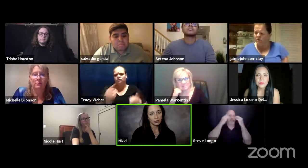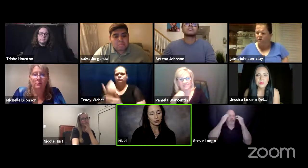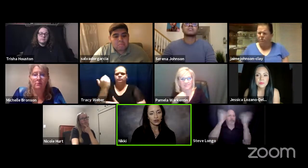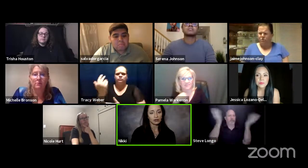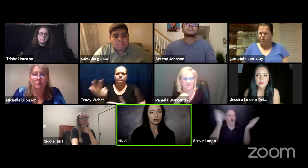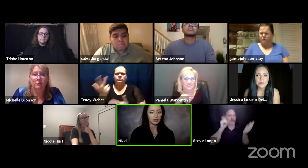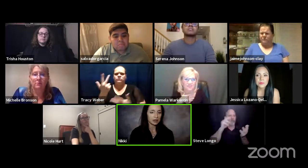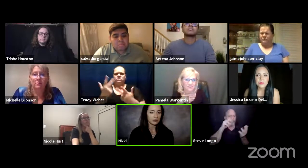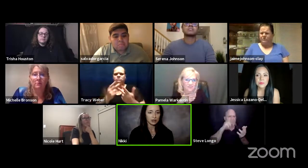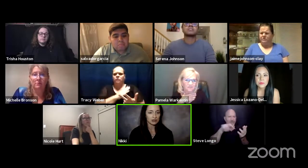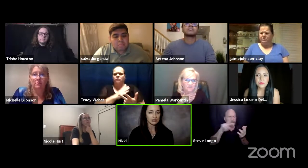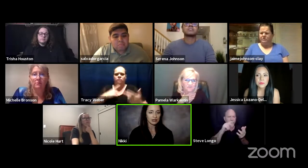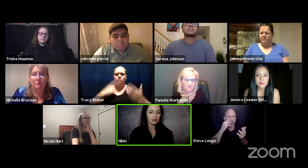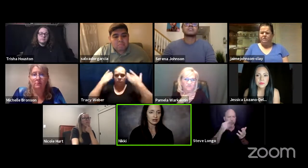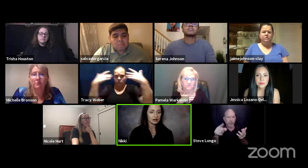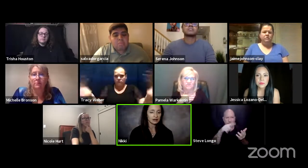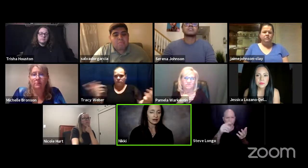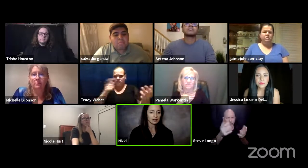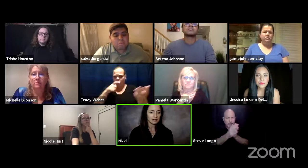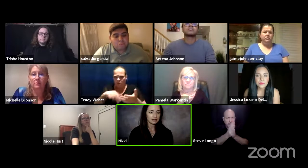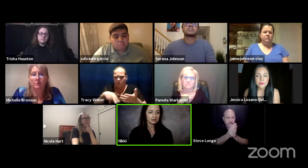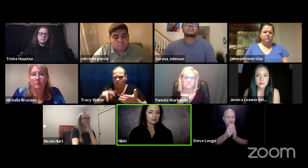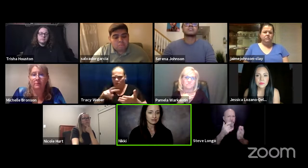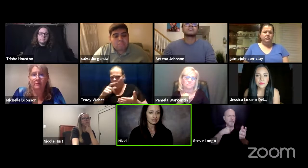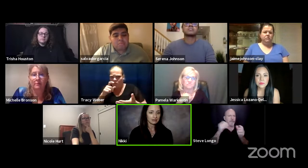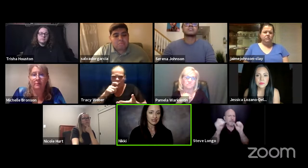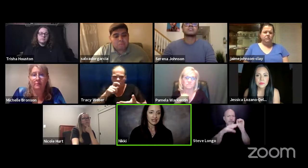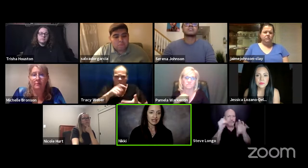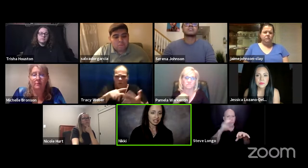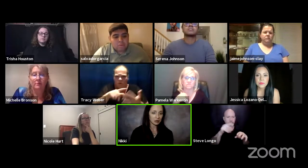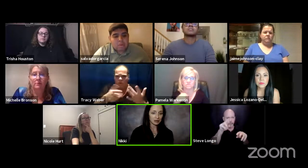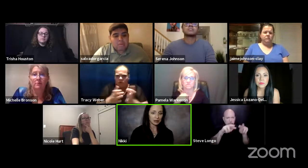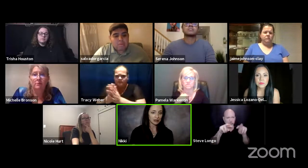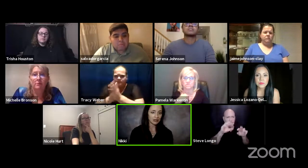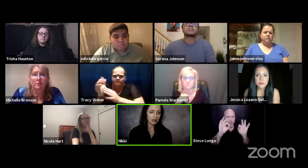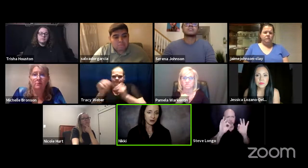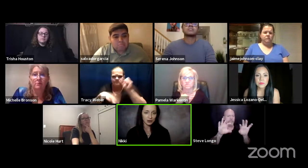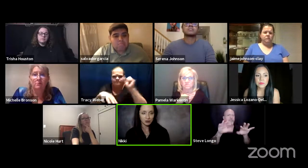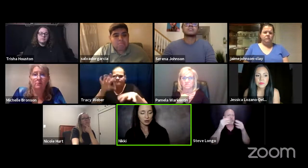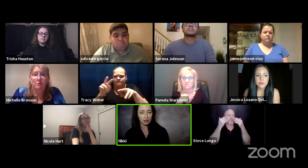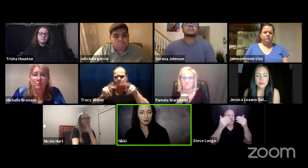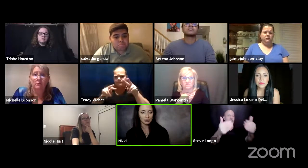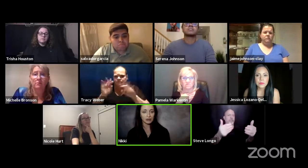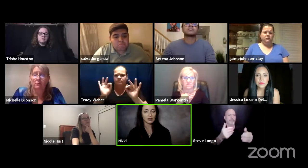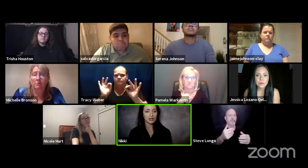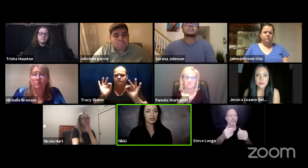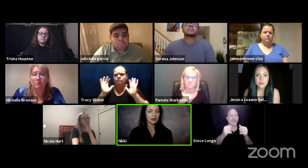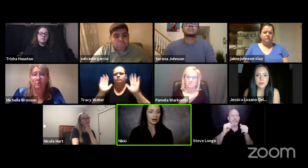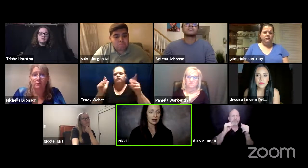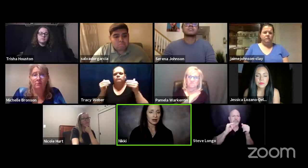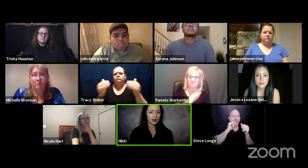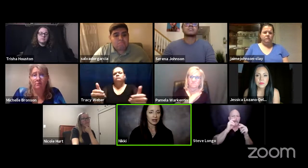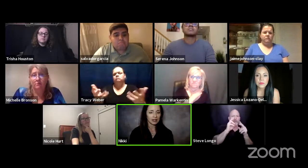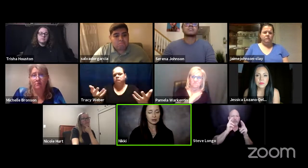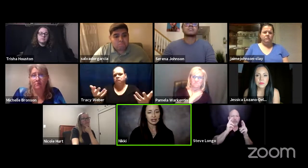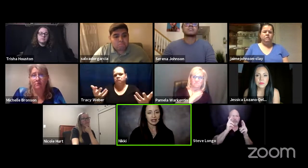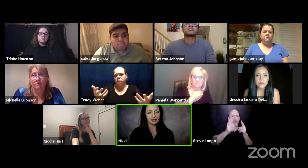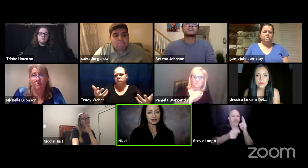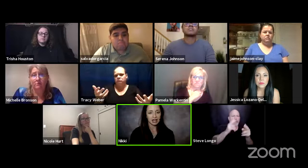with 3 new members and the standing board members not knowing the new board members, I think it would be nice to